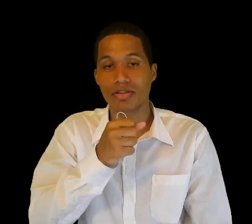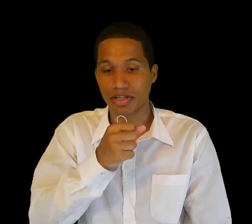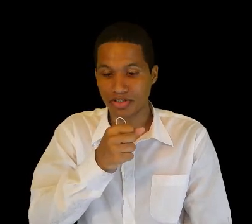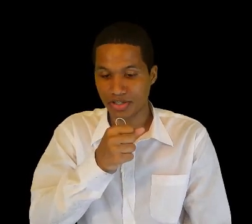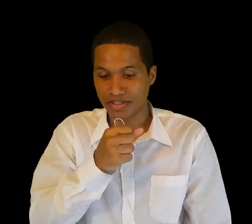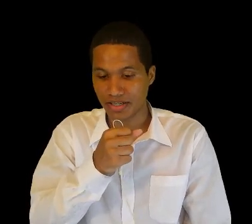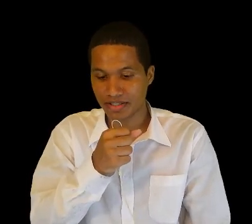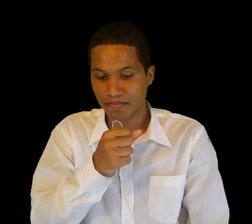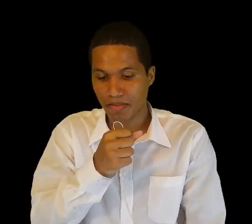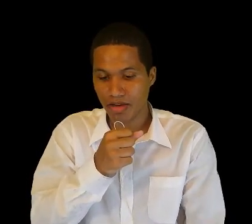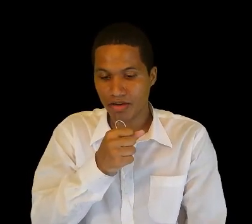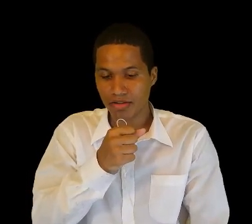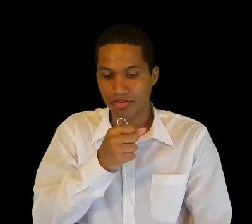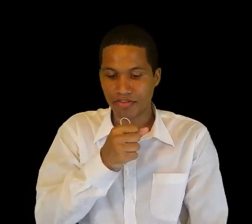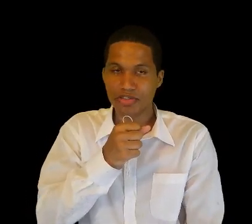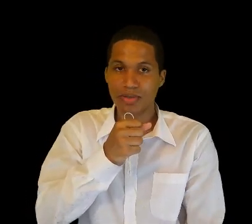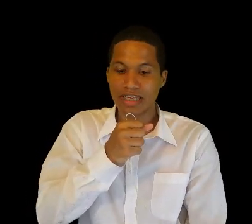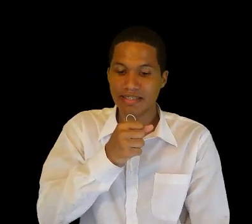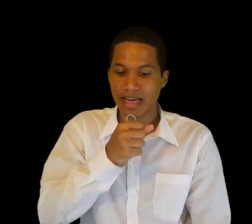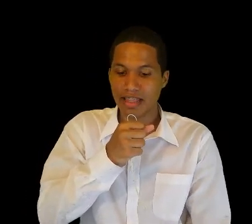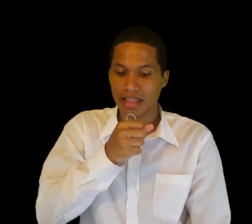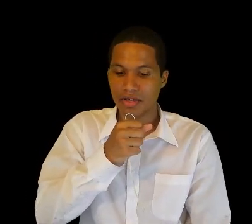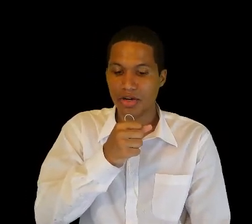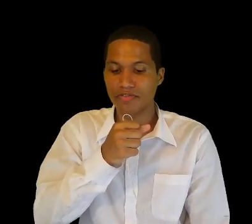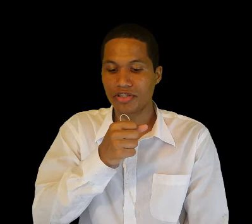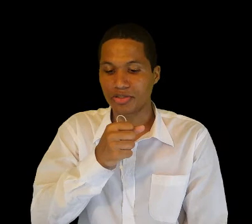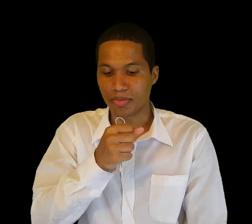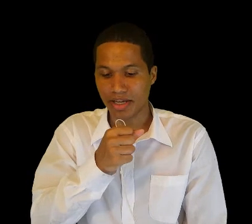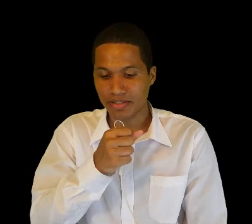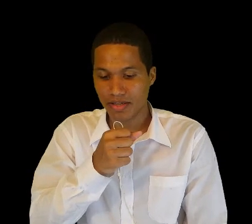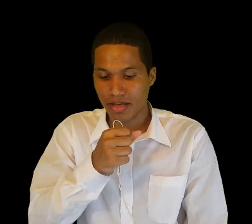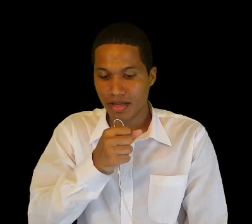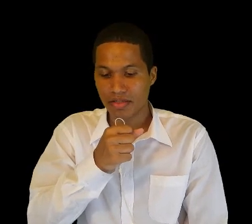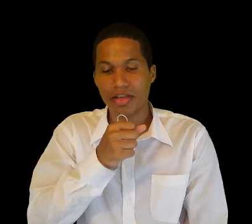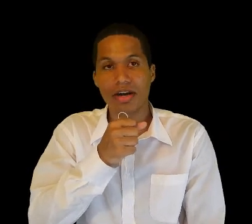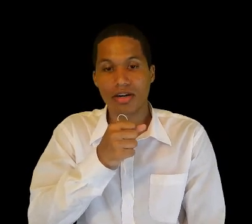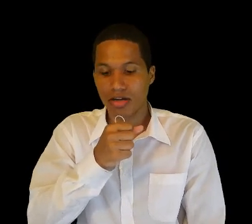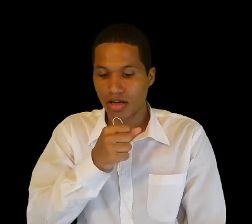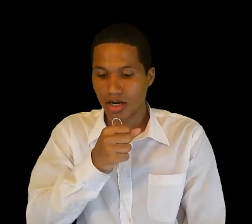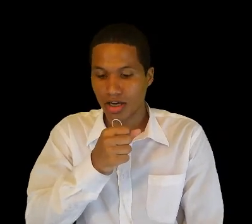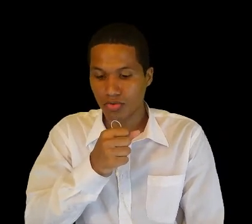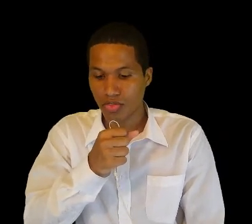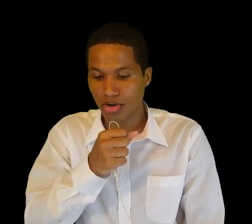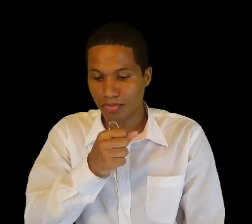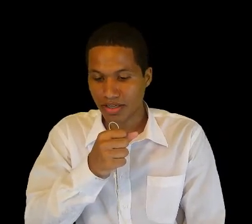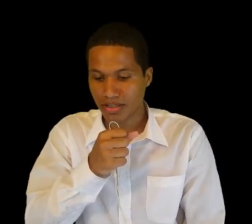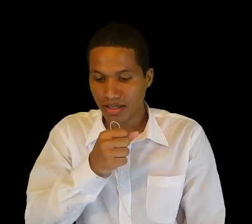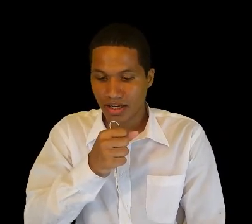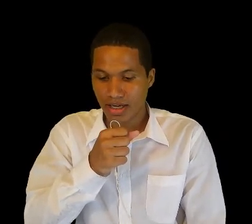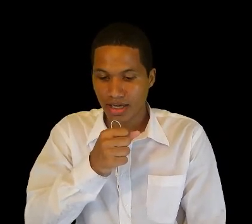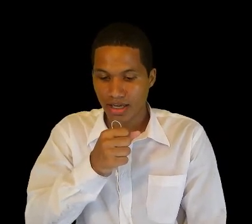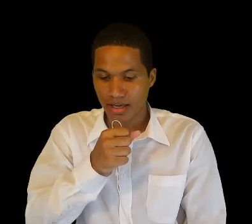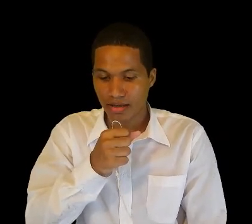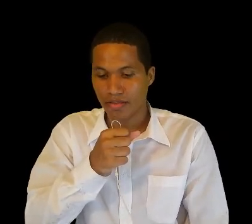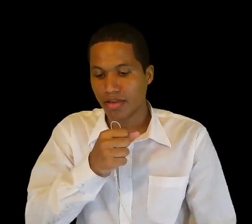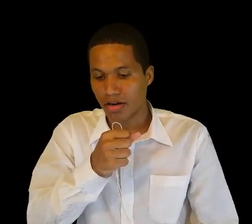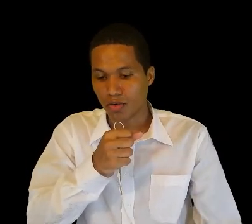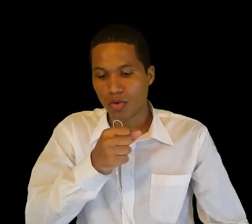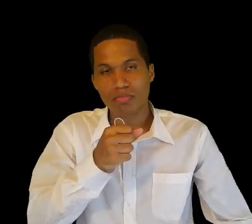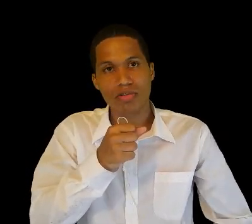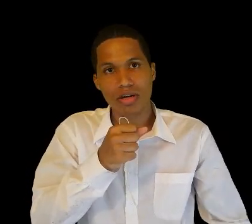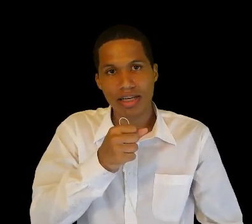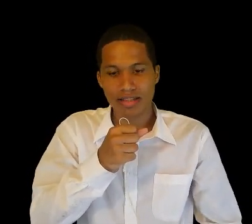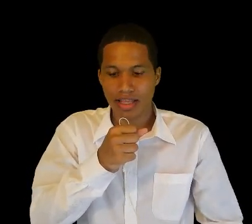common characteristics. The first one is that they are vertebrates. They are endothermic. They